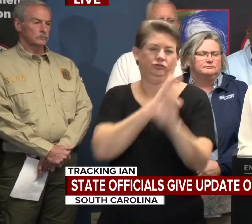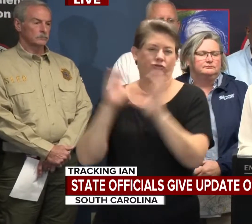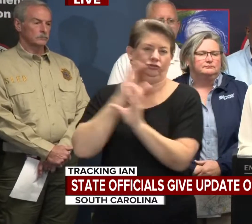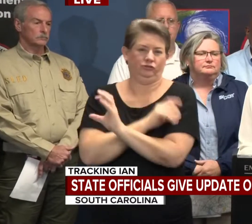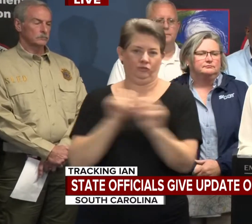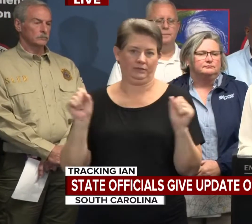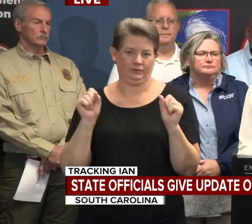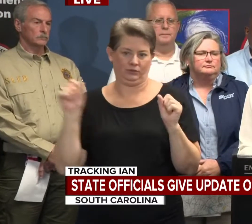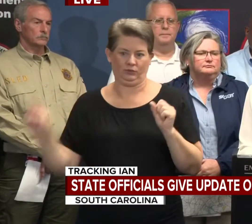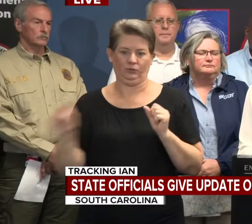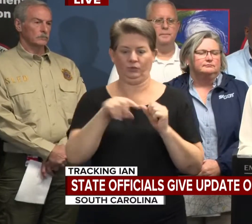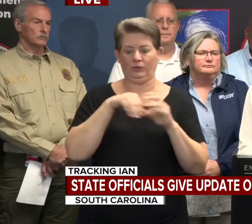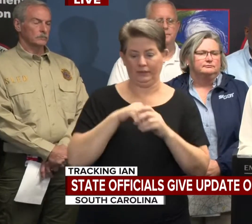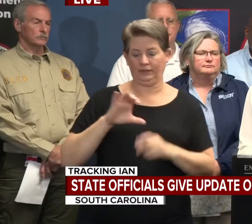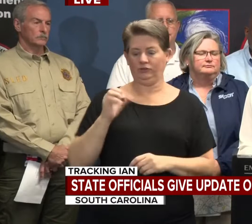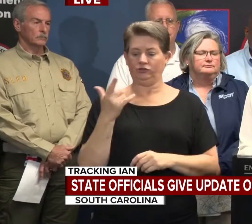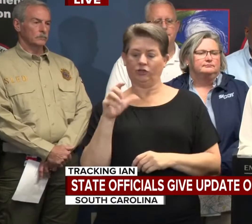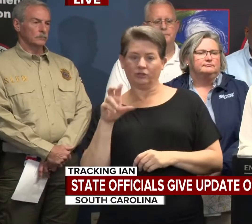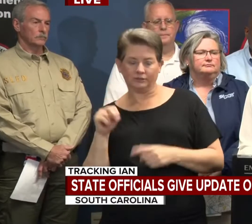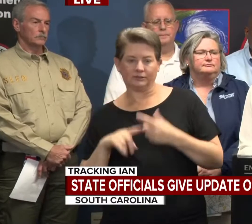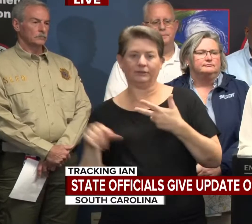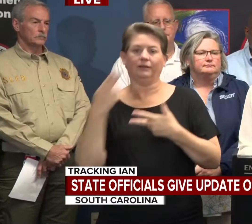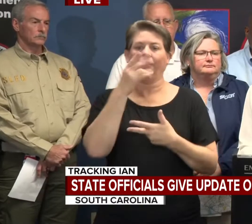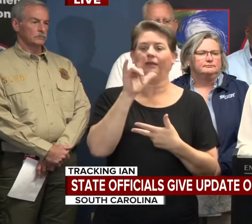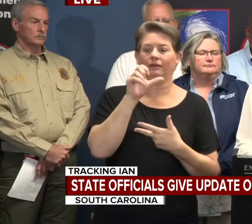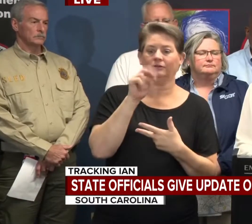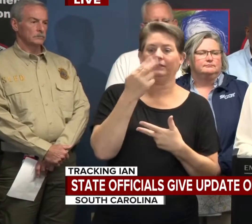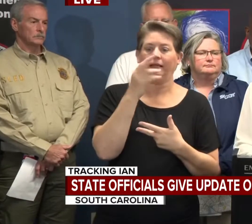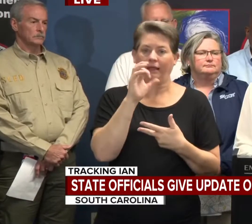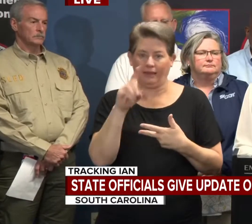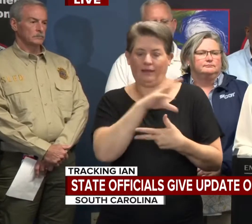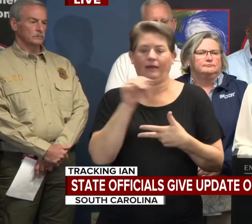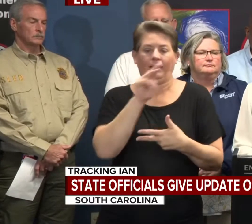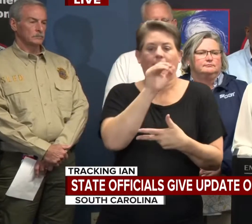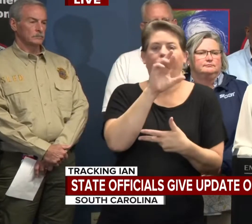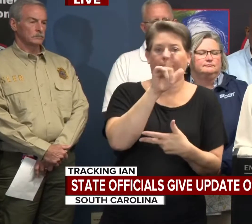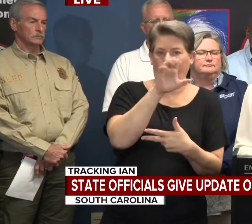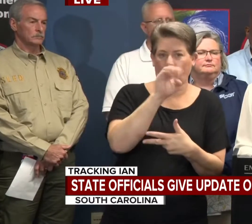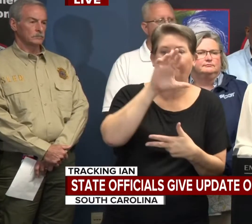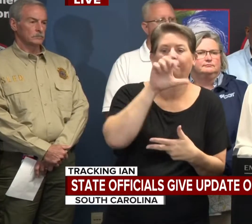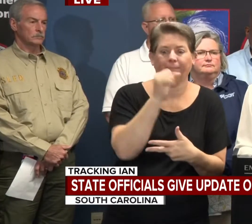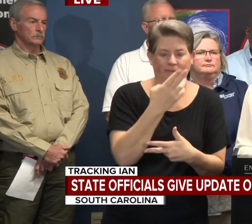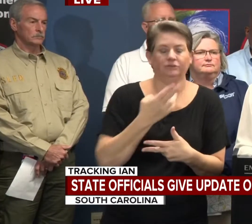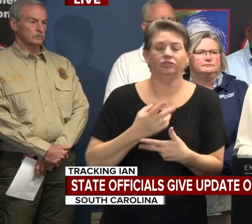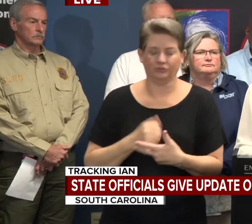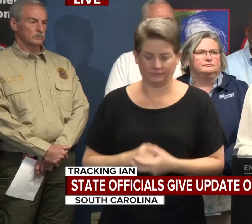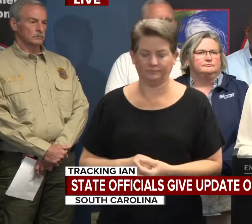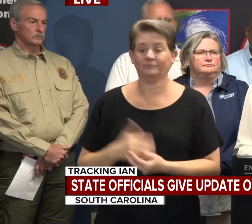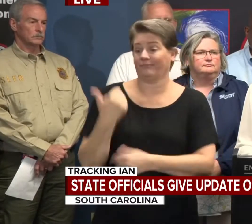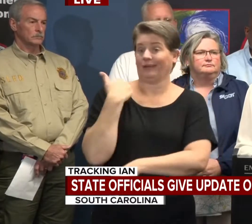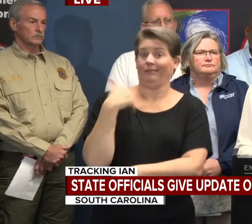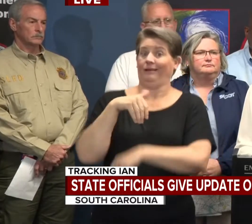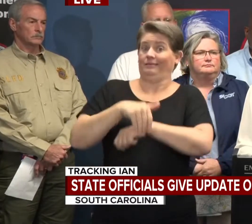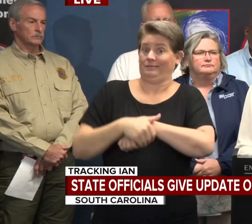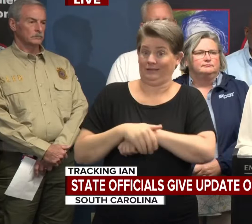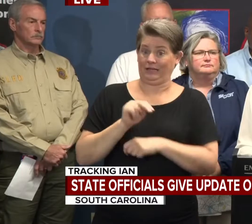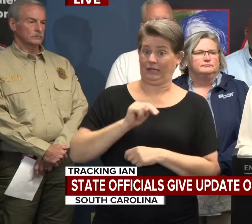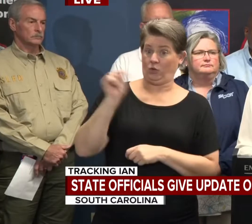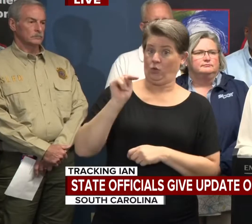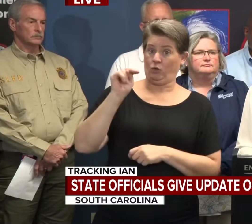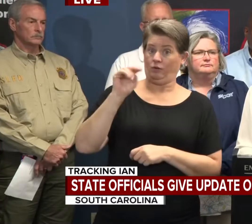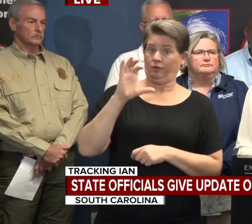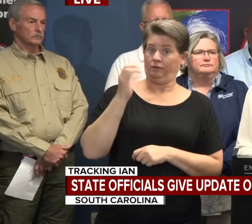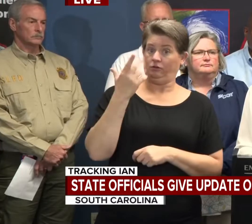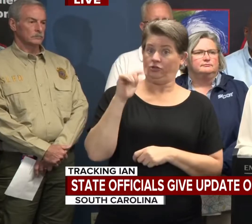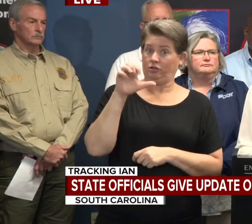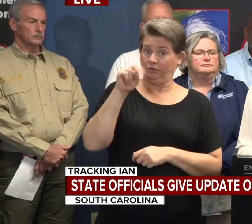are located in Charleston, Hilton Head, and Myrtle Beach. Last night, North Charleston did request 2 boat teams, so